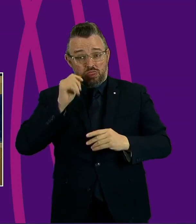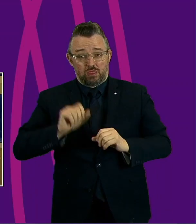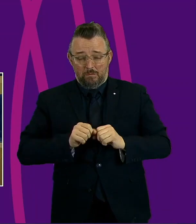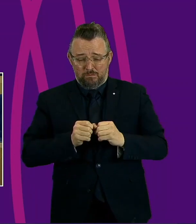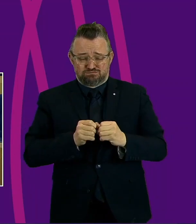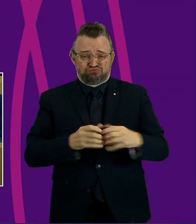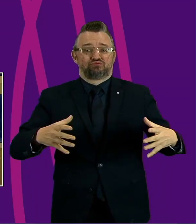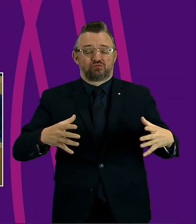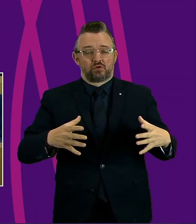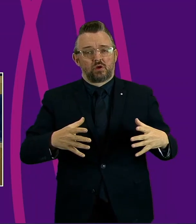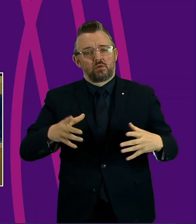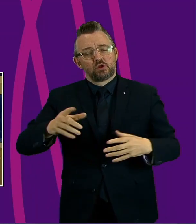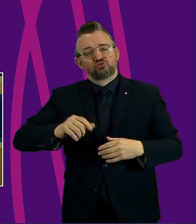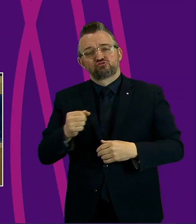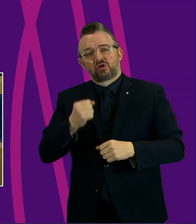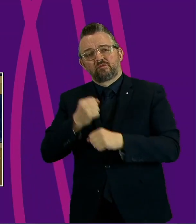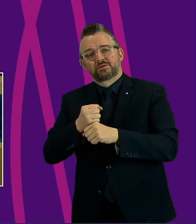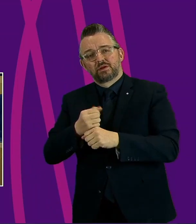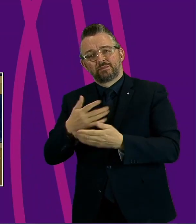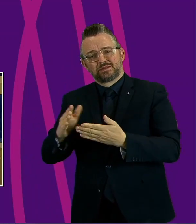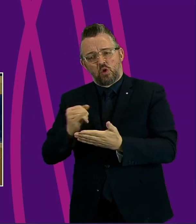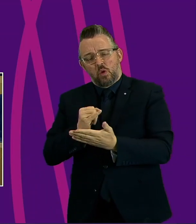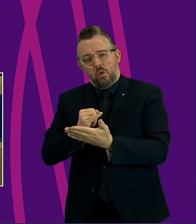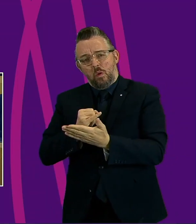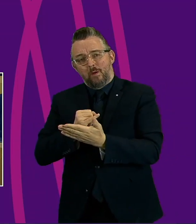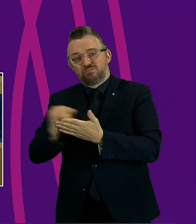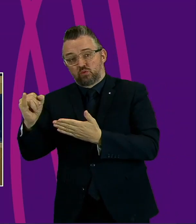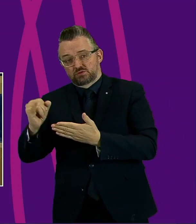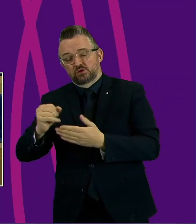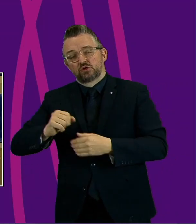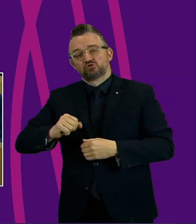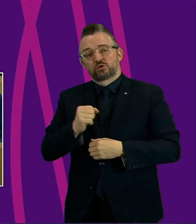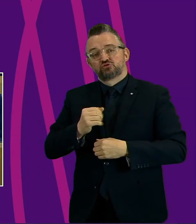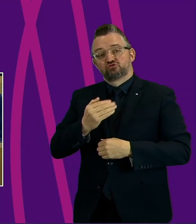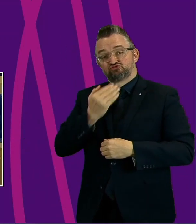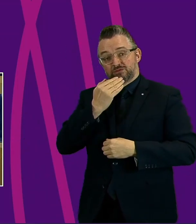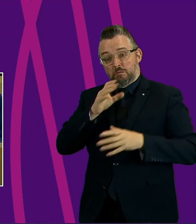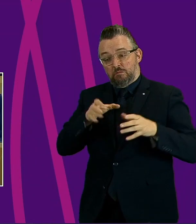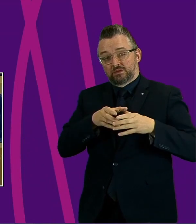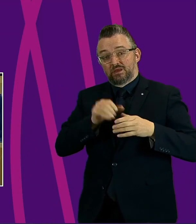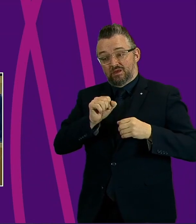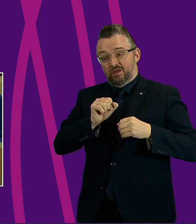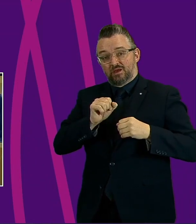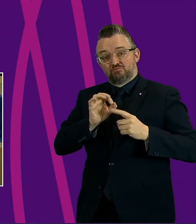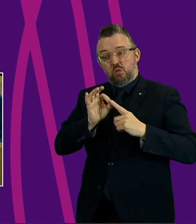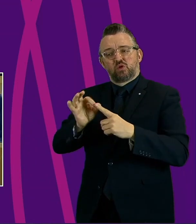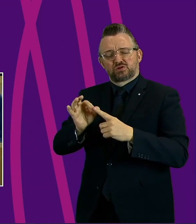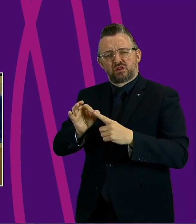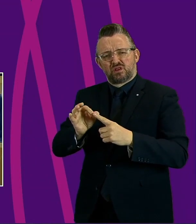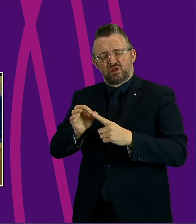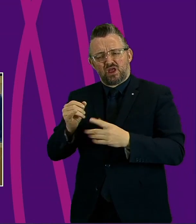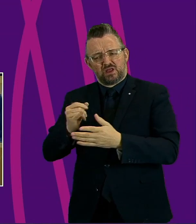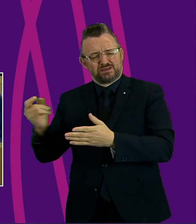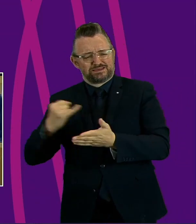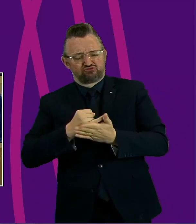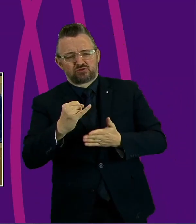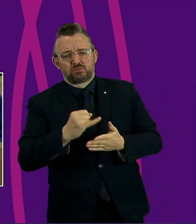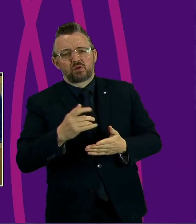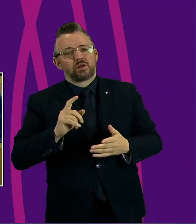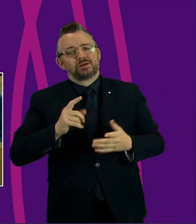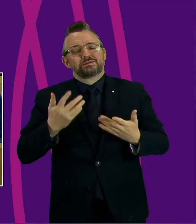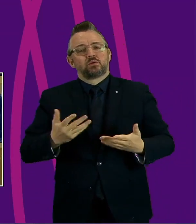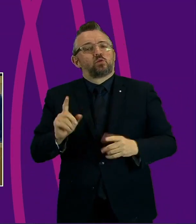that the Scottish Government did oppose the solutions the Scottish Greens put forward, what specific actions will the First Minister take